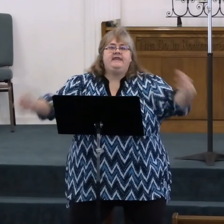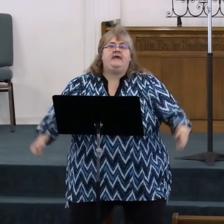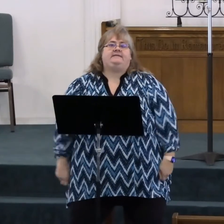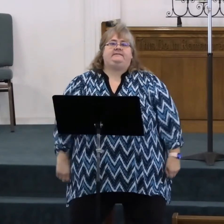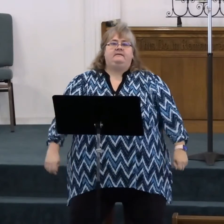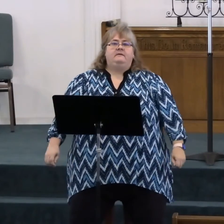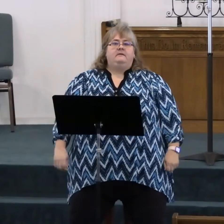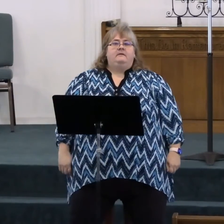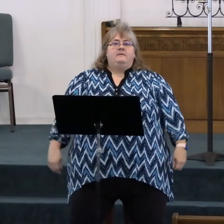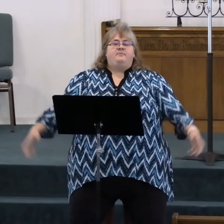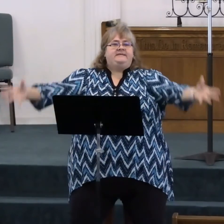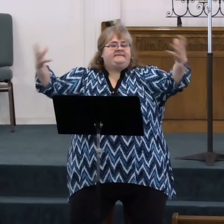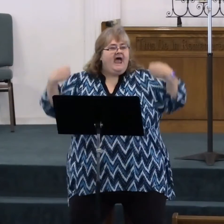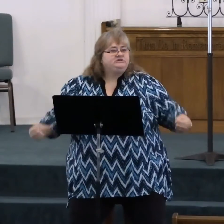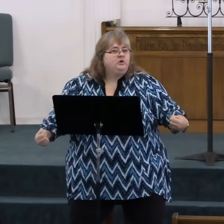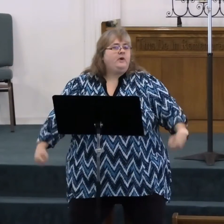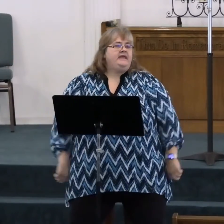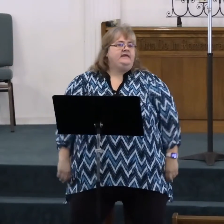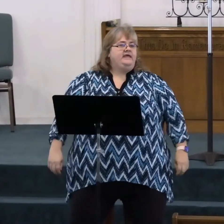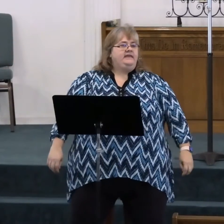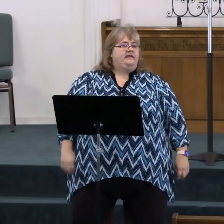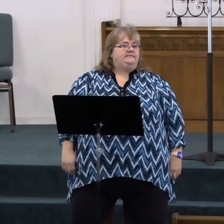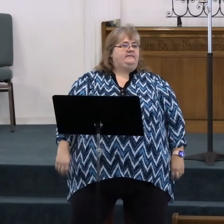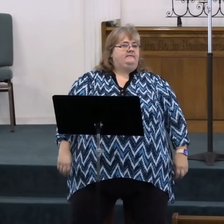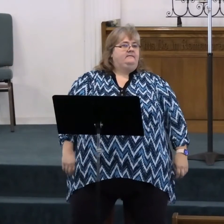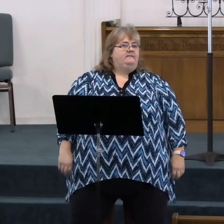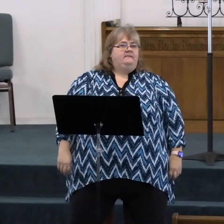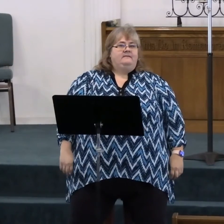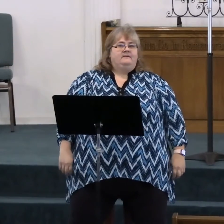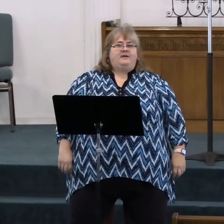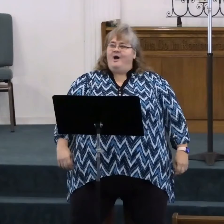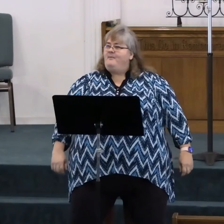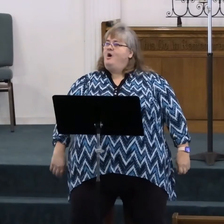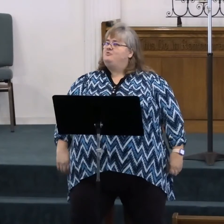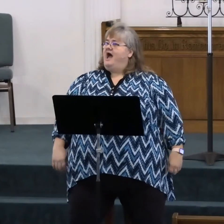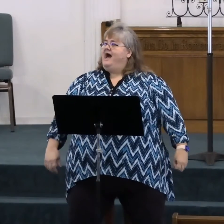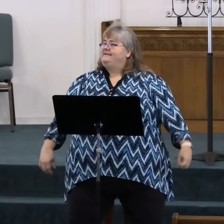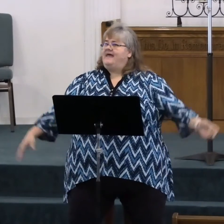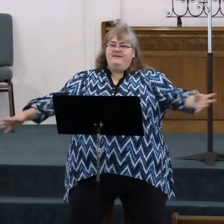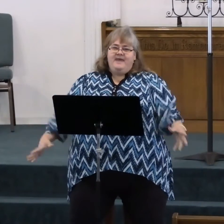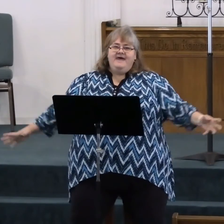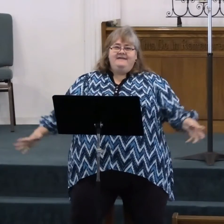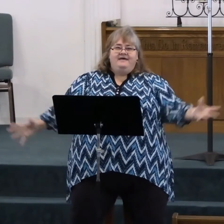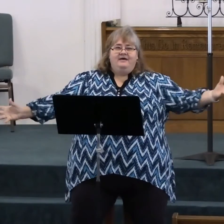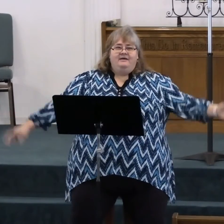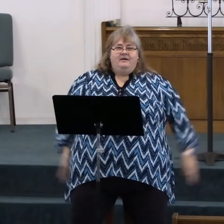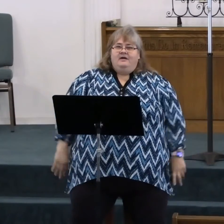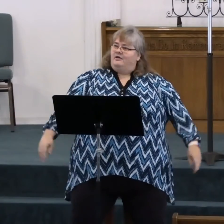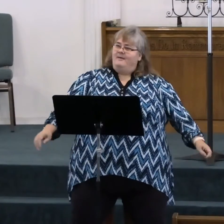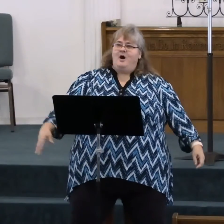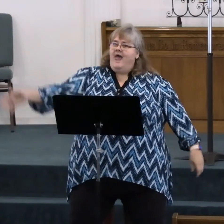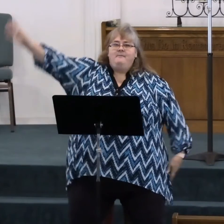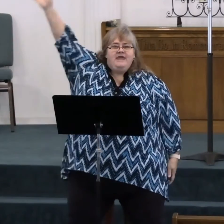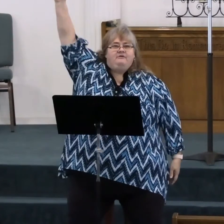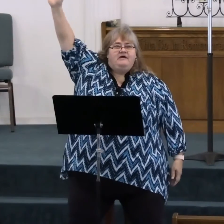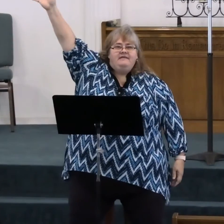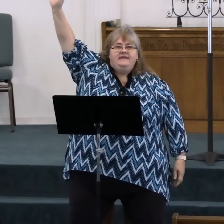it. Be saturated in it. Come on, guys. Amen? Come on. How many of y'all done